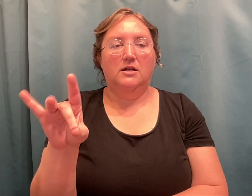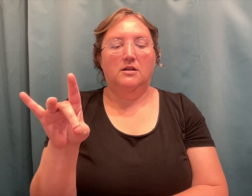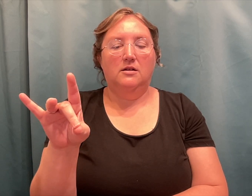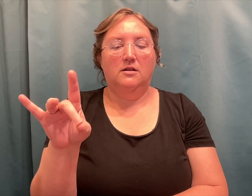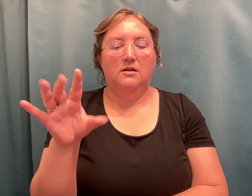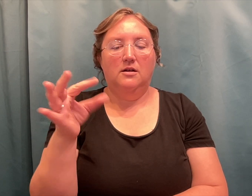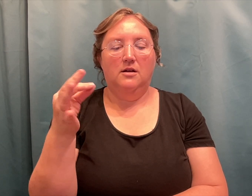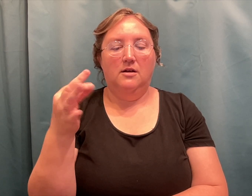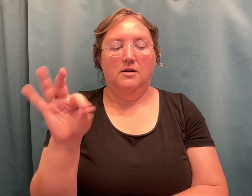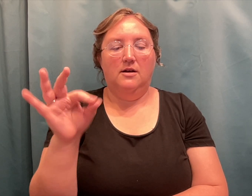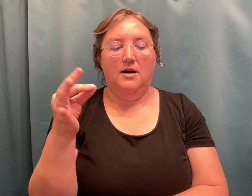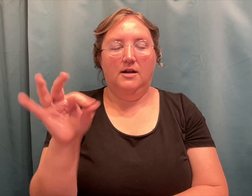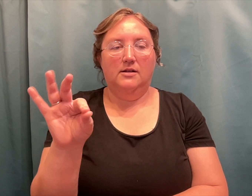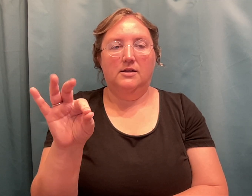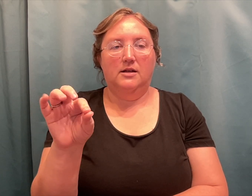18, 19.